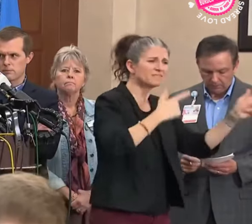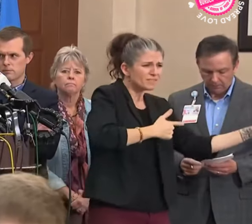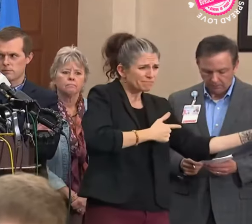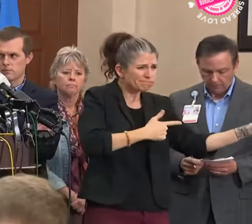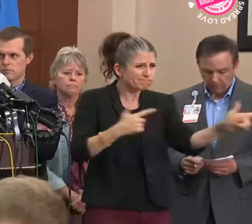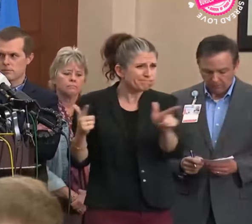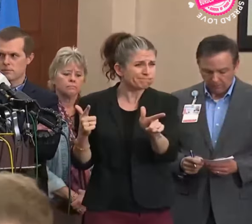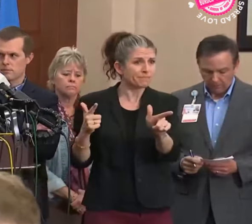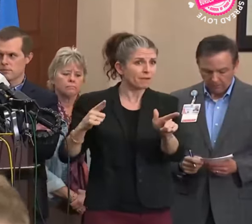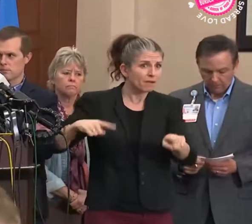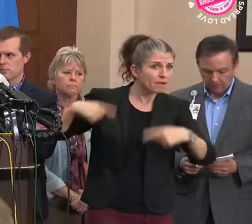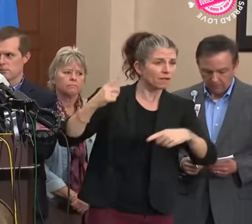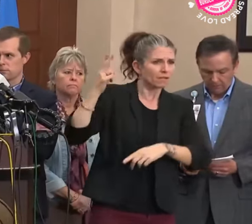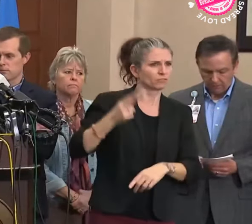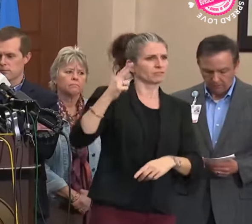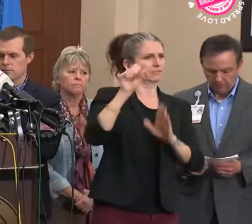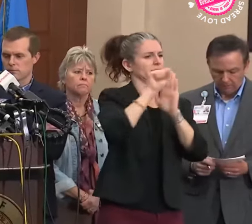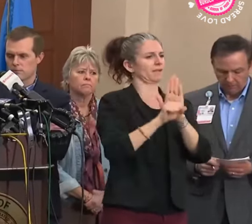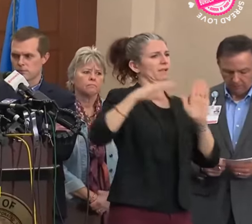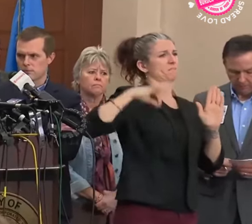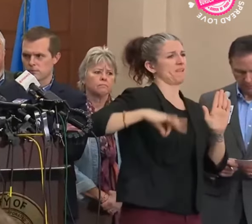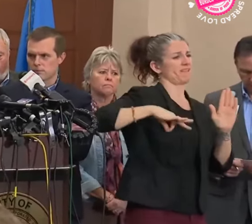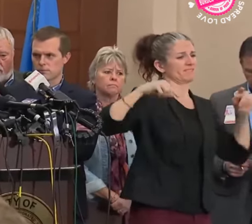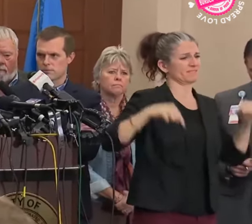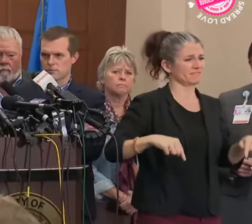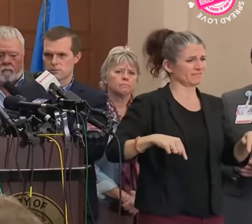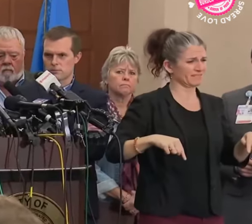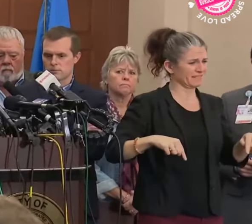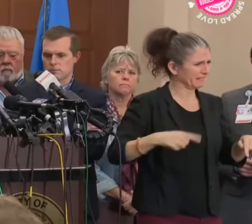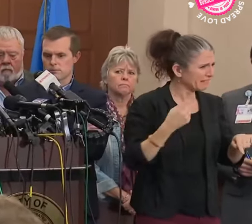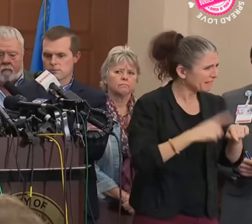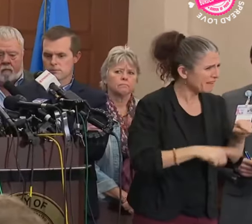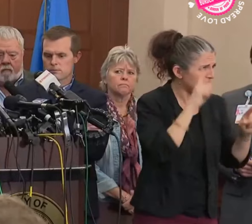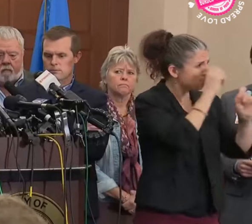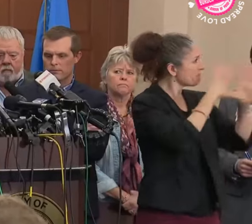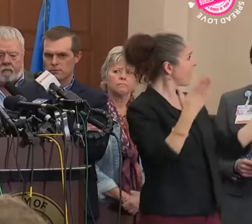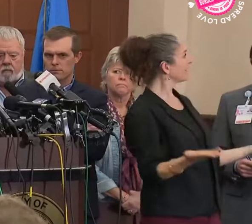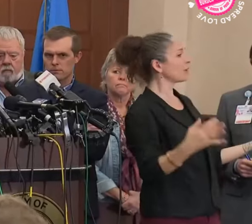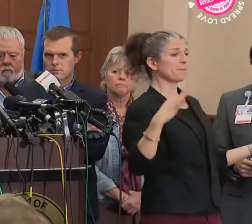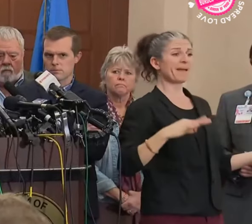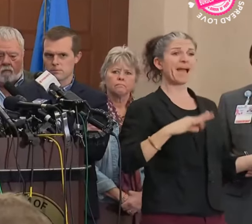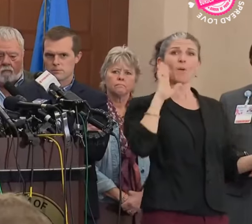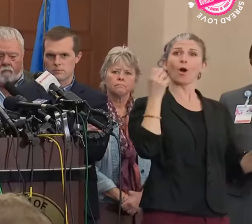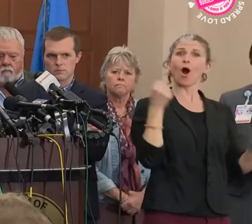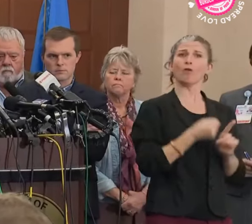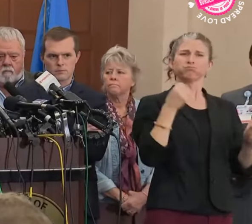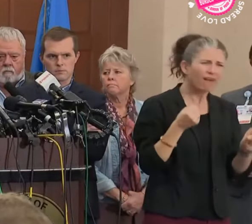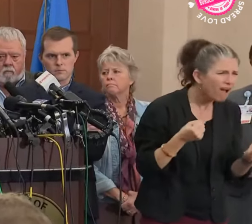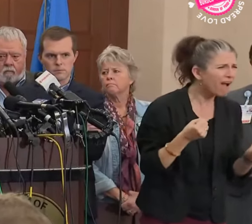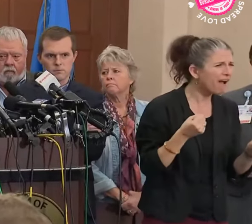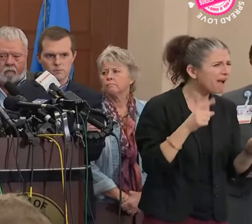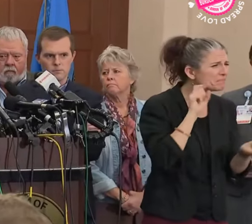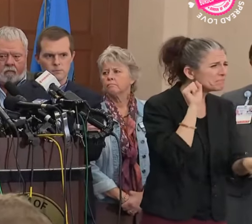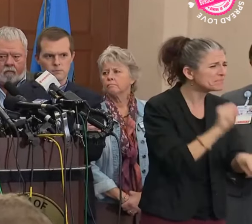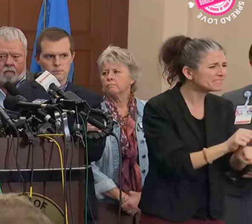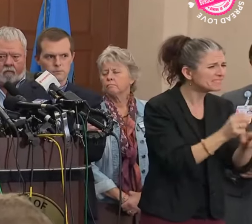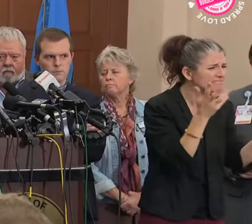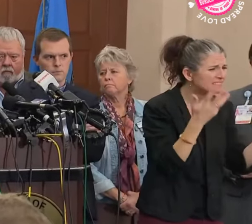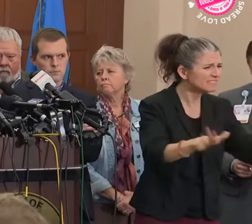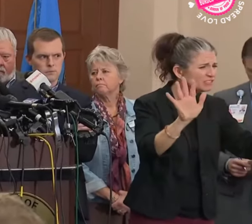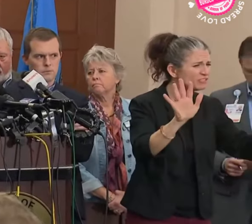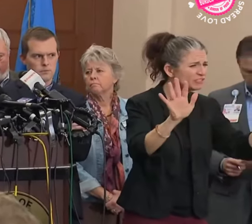ever experienced and could ever imagine. Today, I looked out my window